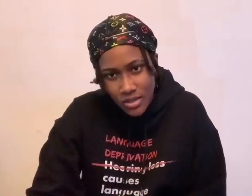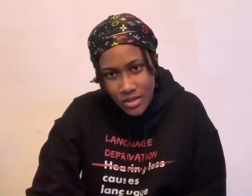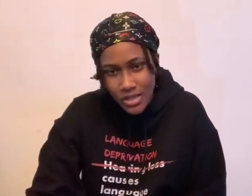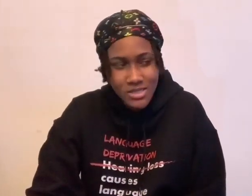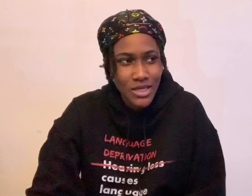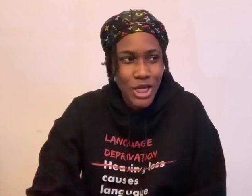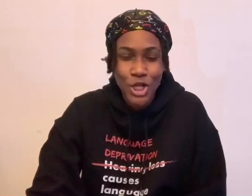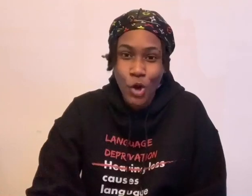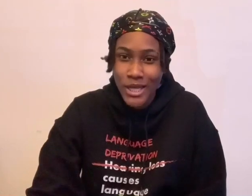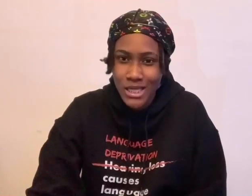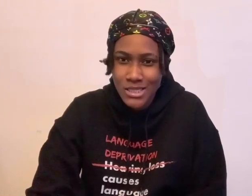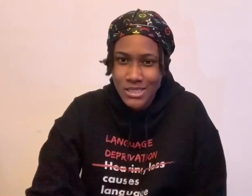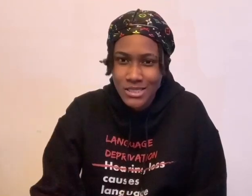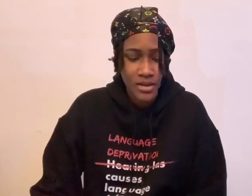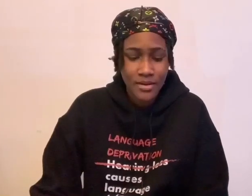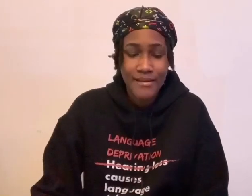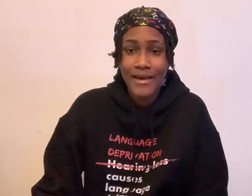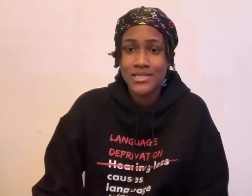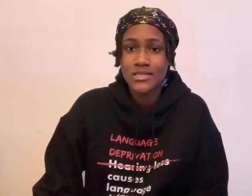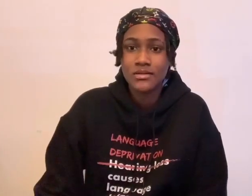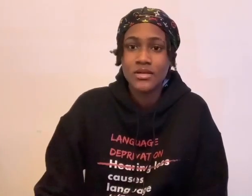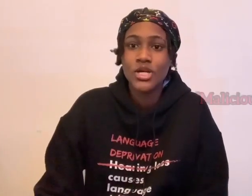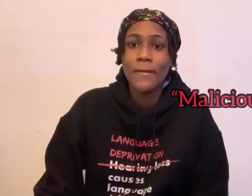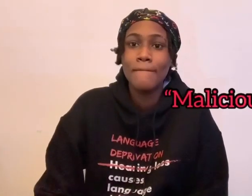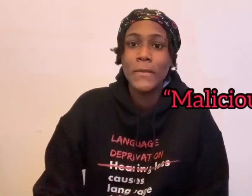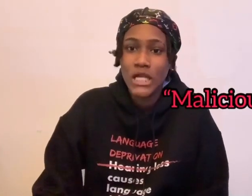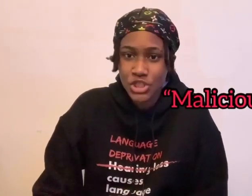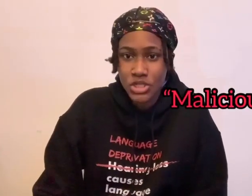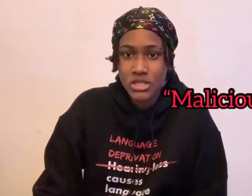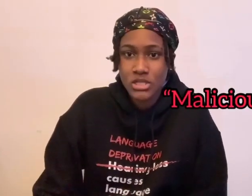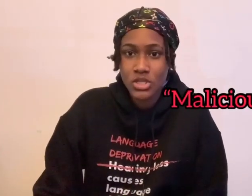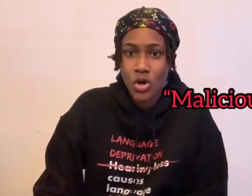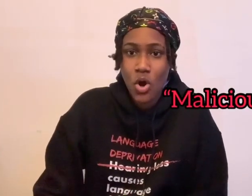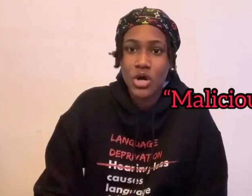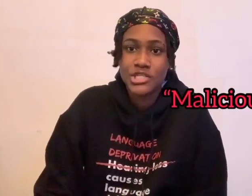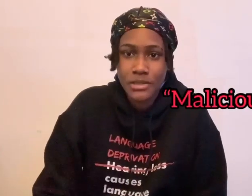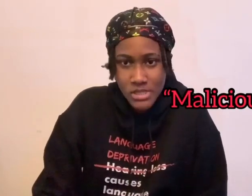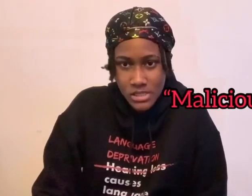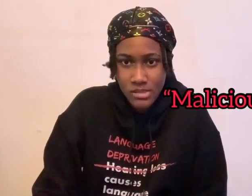It's like annoyance. Next, malicious or gypsy.